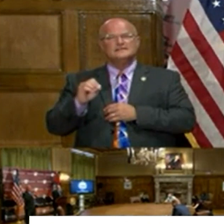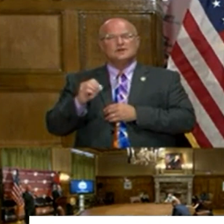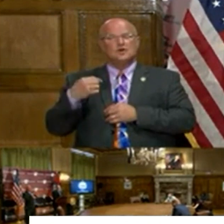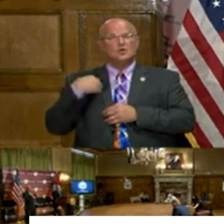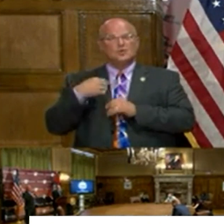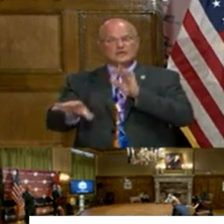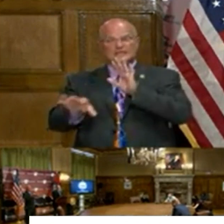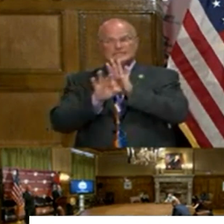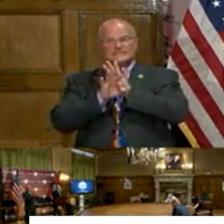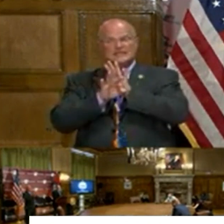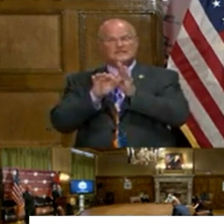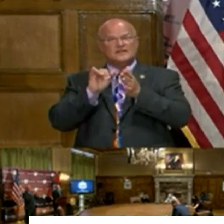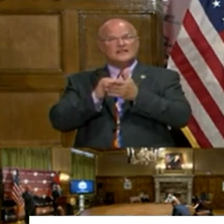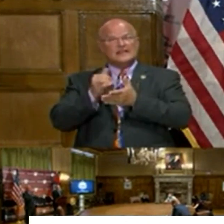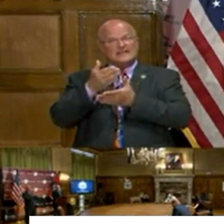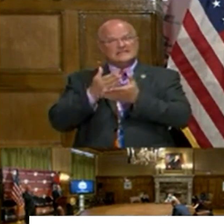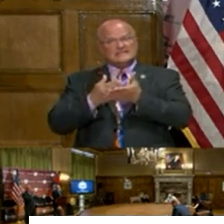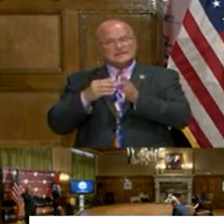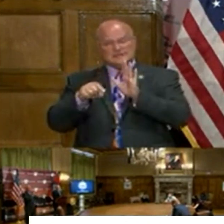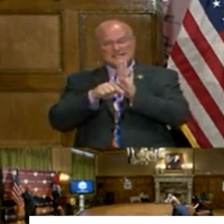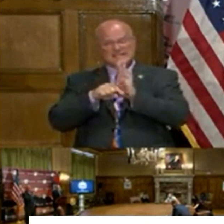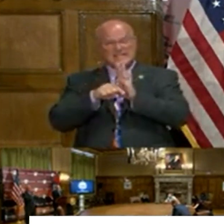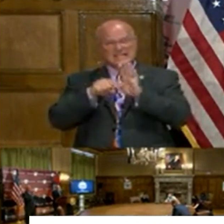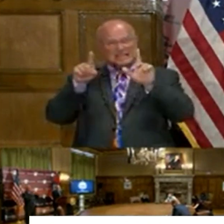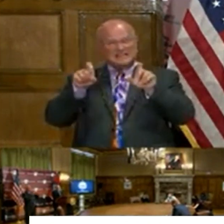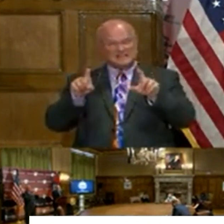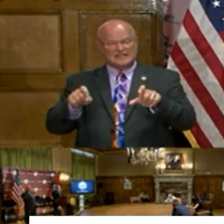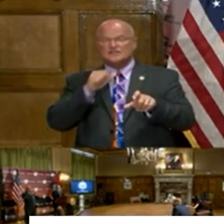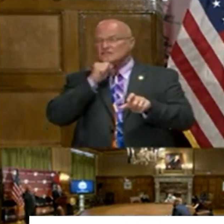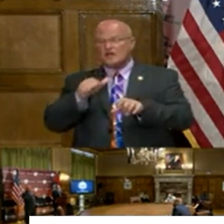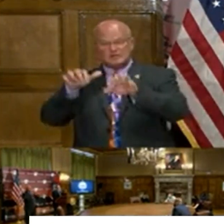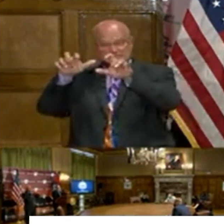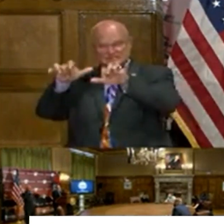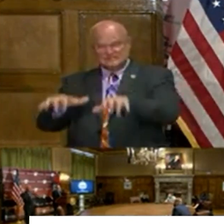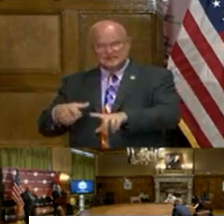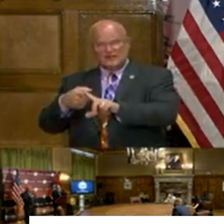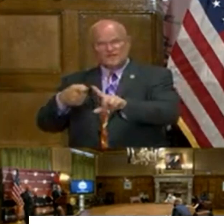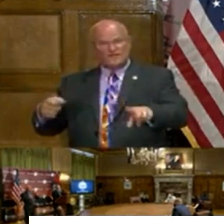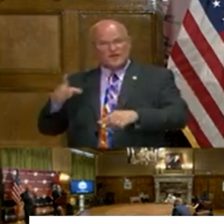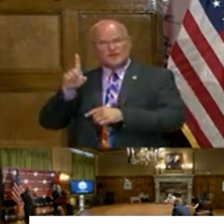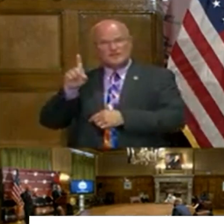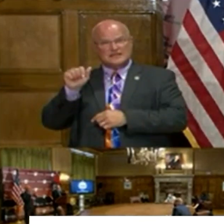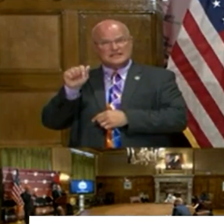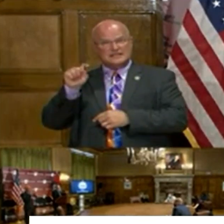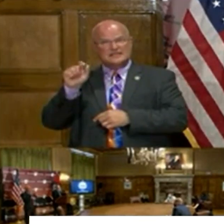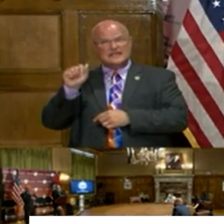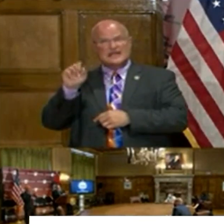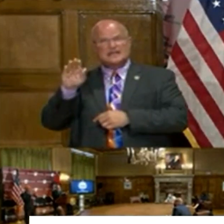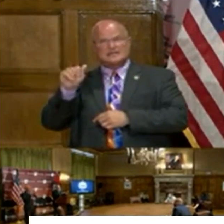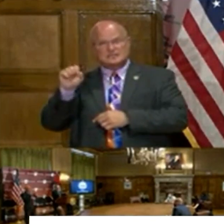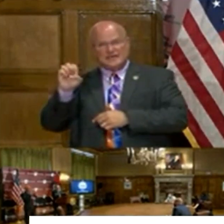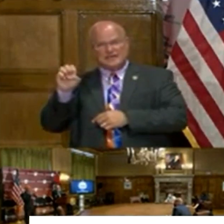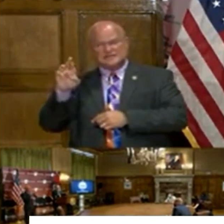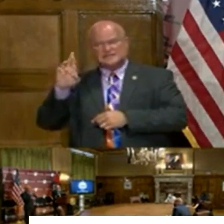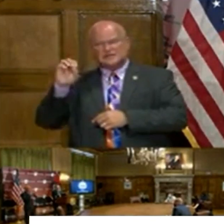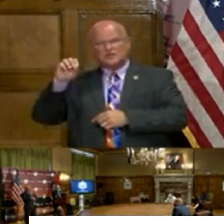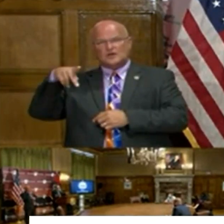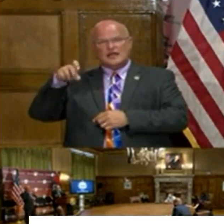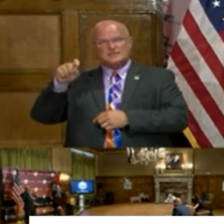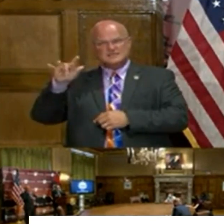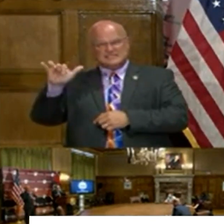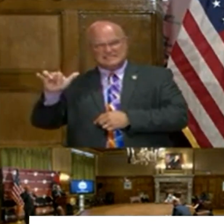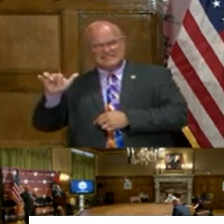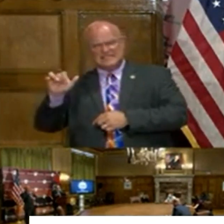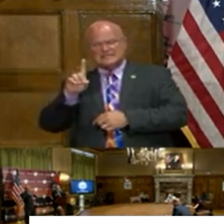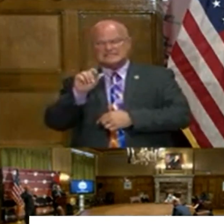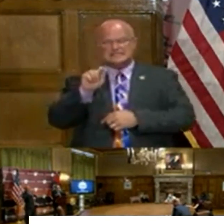We discovered that some of the negative tests were not being entered from the database, which is called Rhapsody, to our